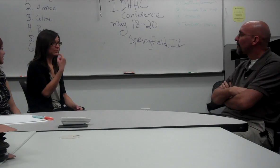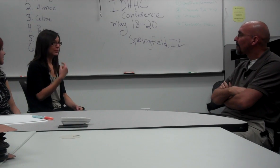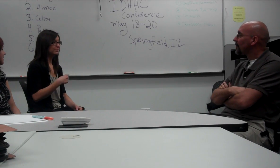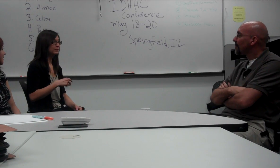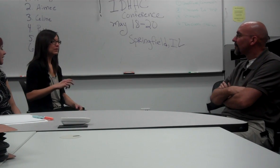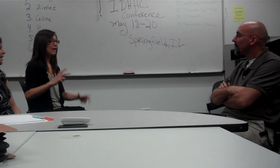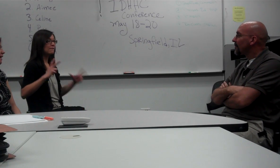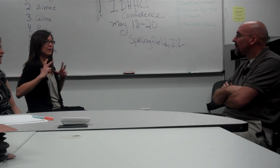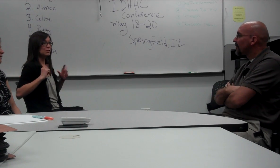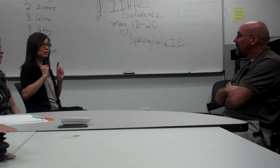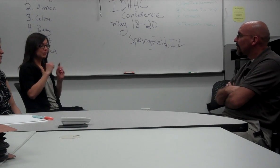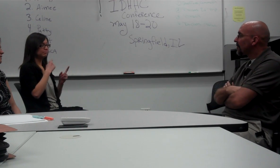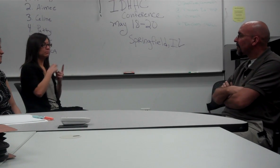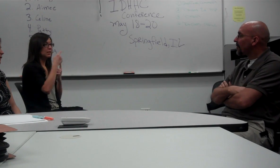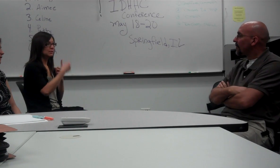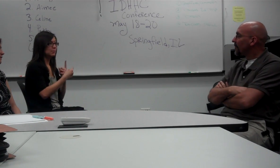month, going to Spain.